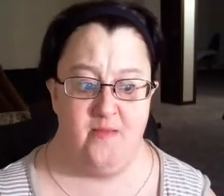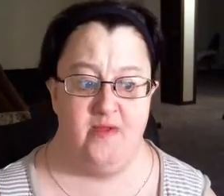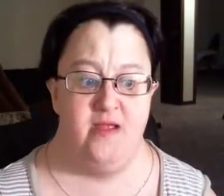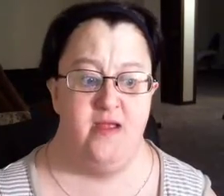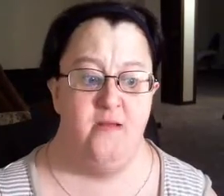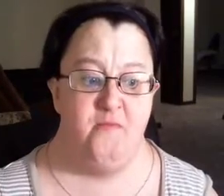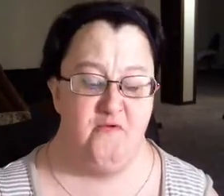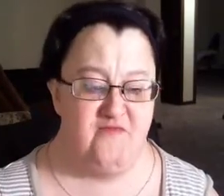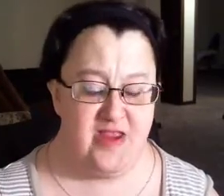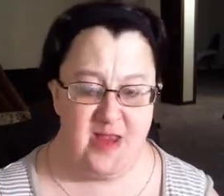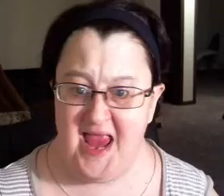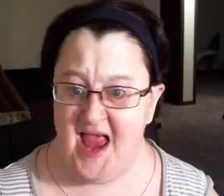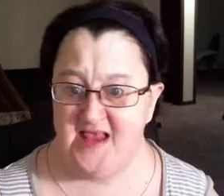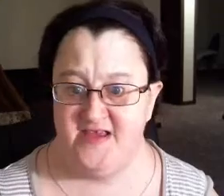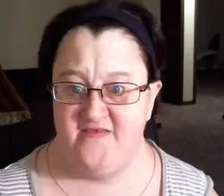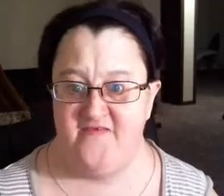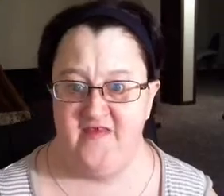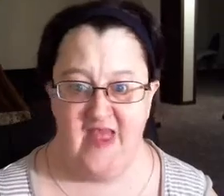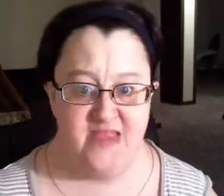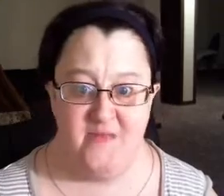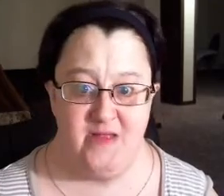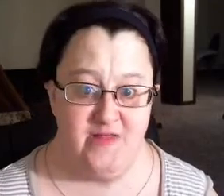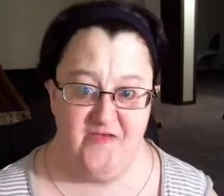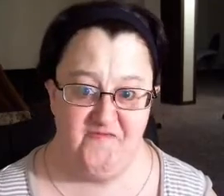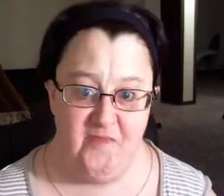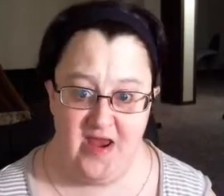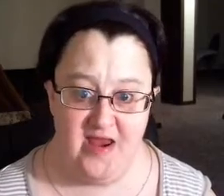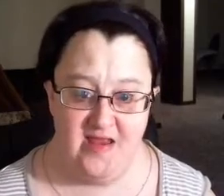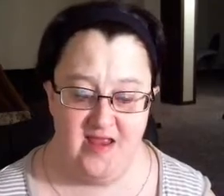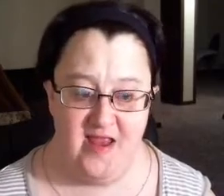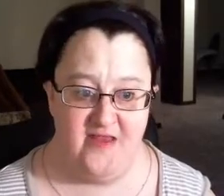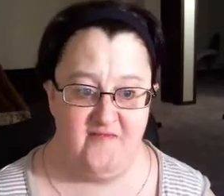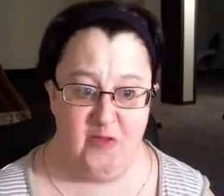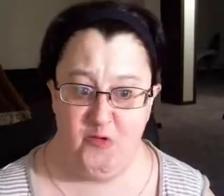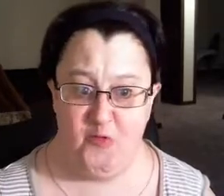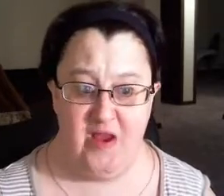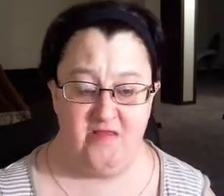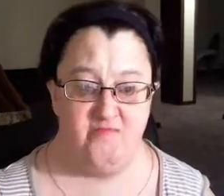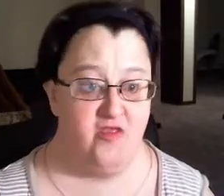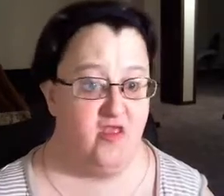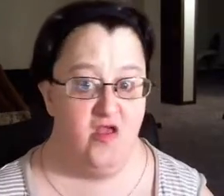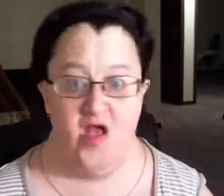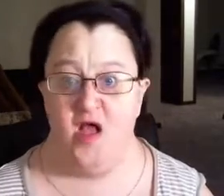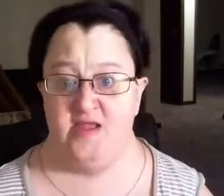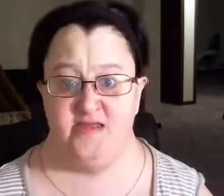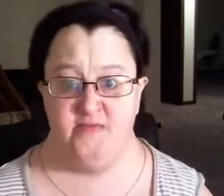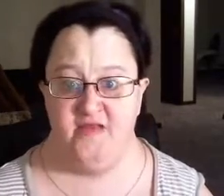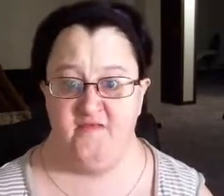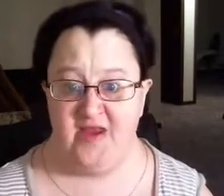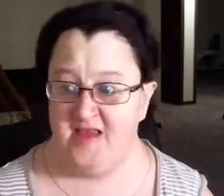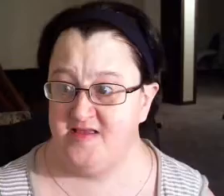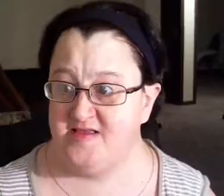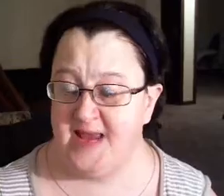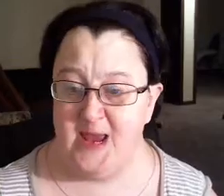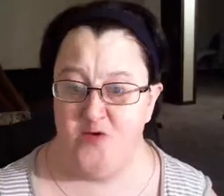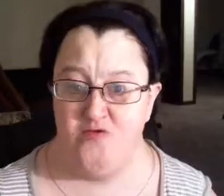more physically active and that's the bottom line for me and if i lose weight awesome if i get skinnier